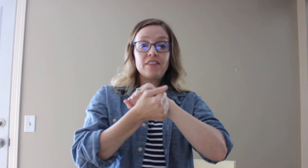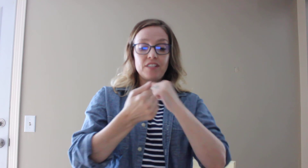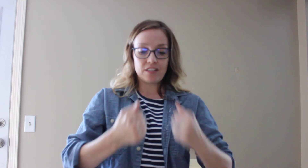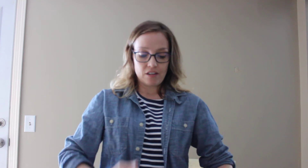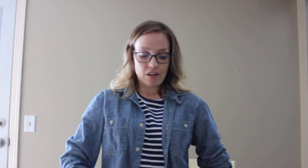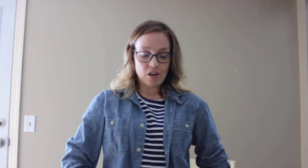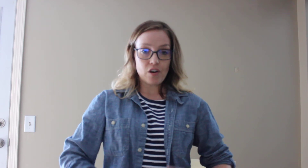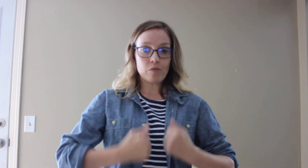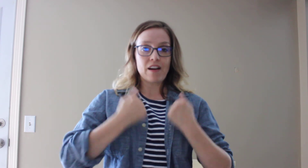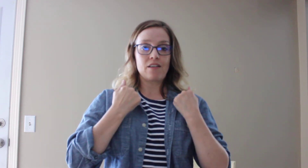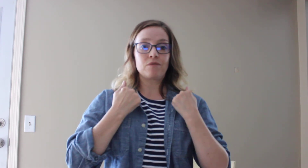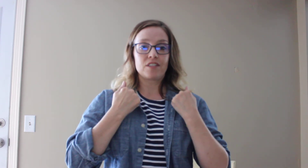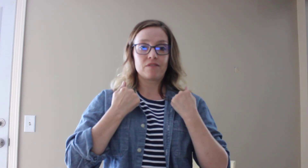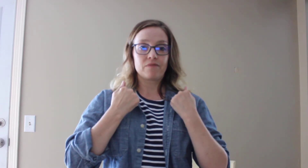lives around.